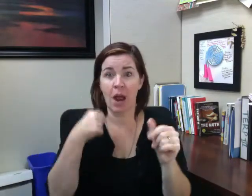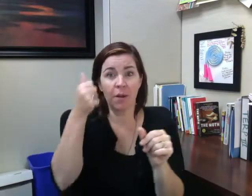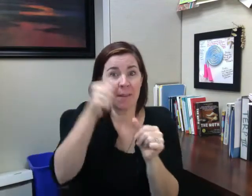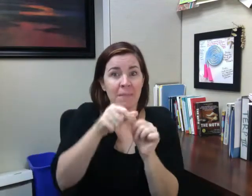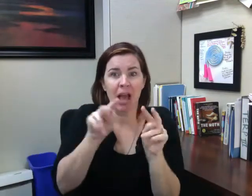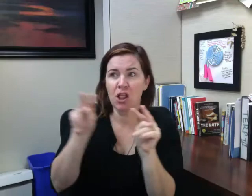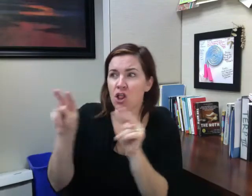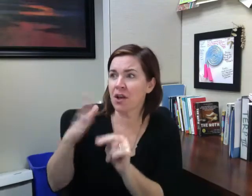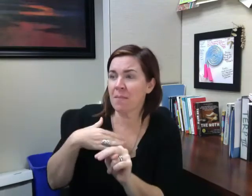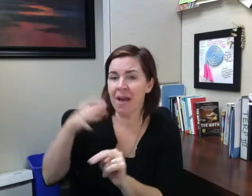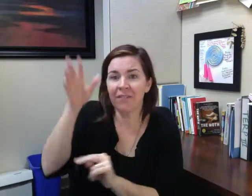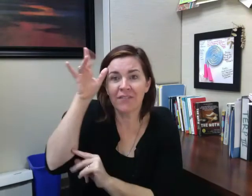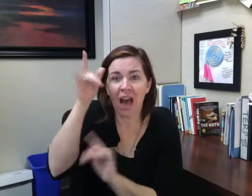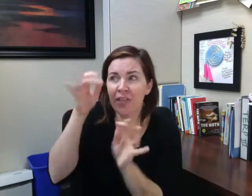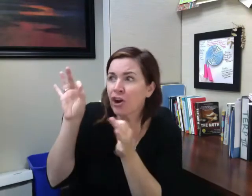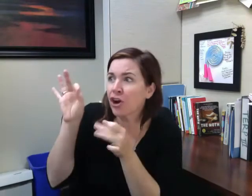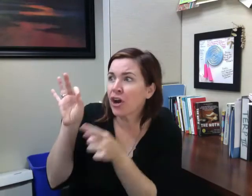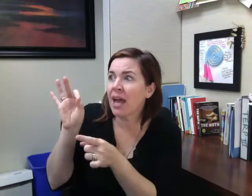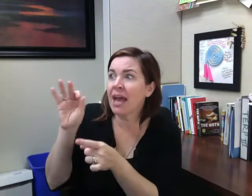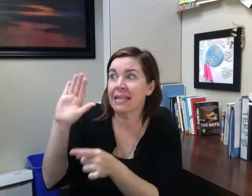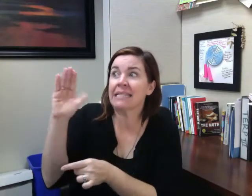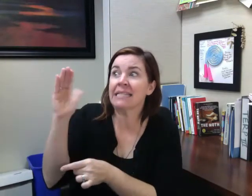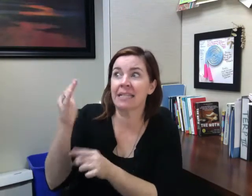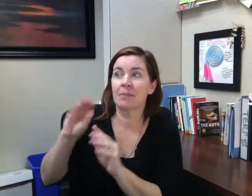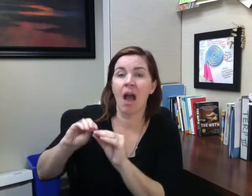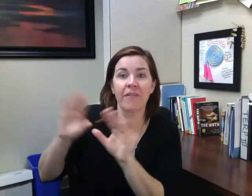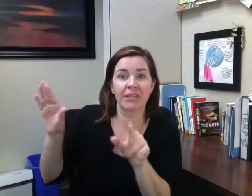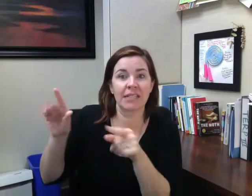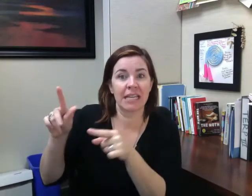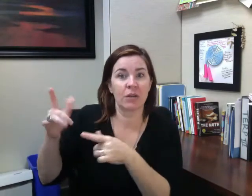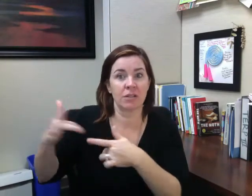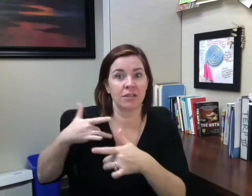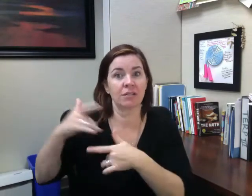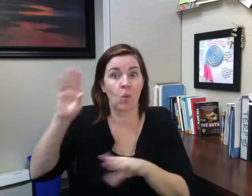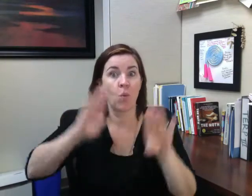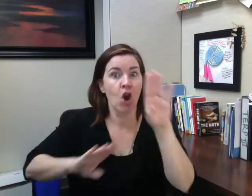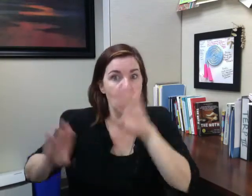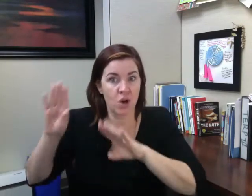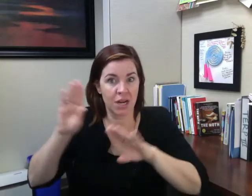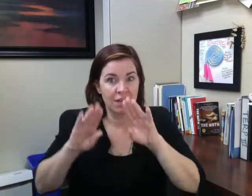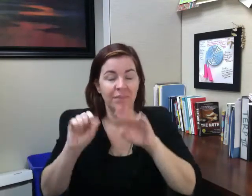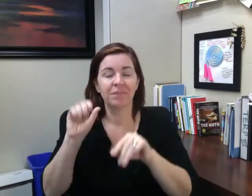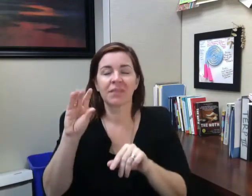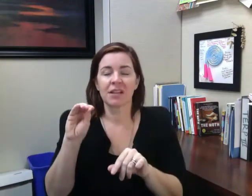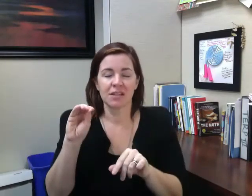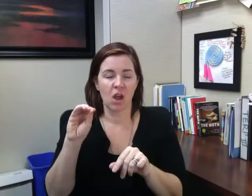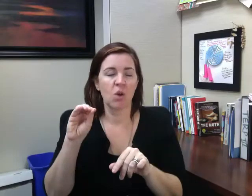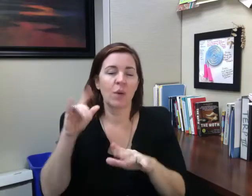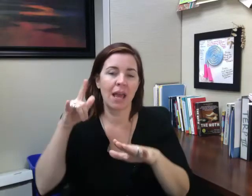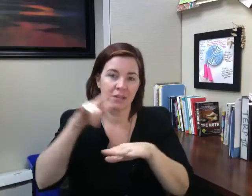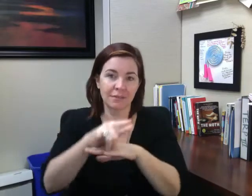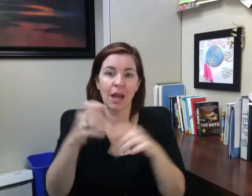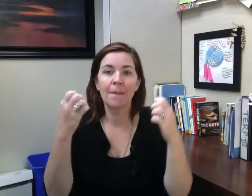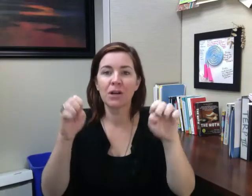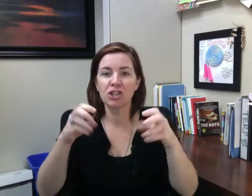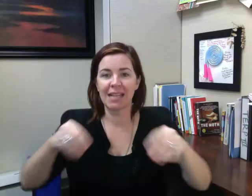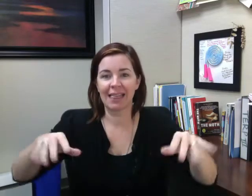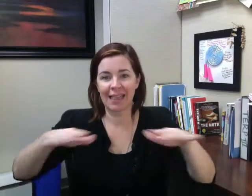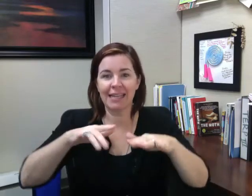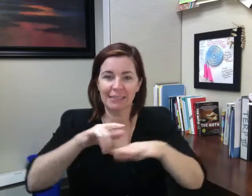But anyway, we had to make this emergency landing and change planes at Love Field in Dallas. And, I really have